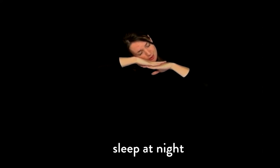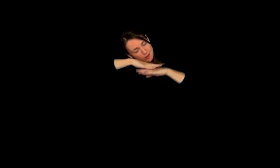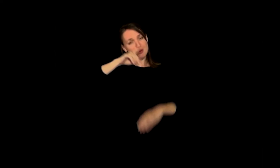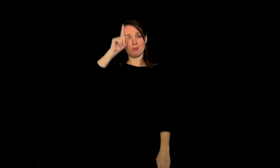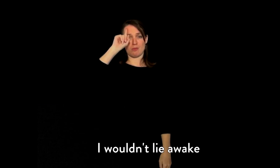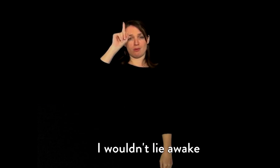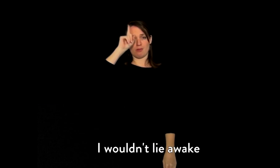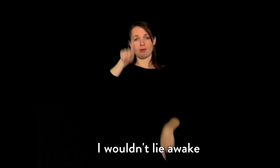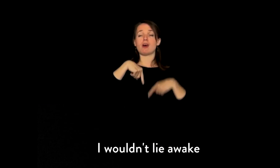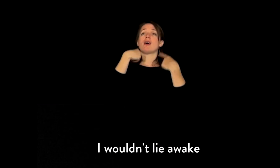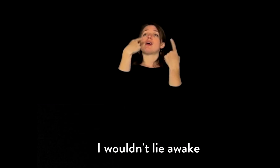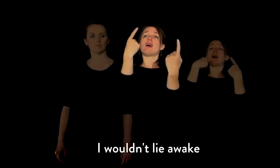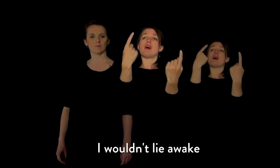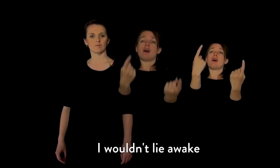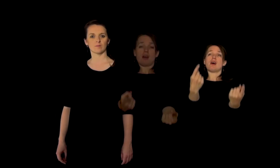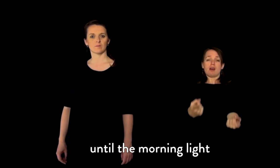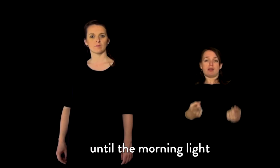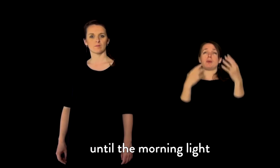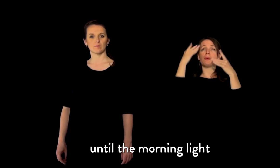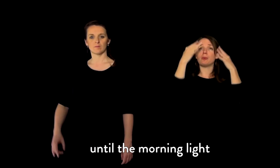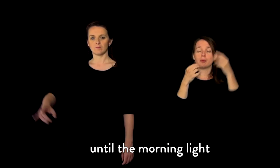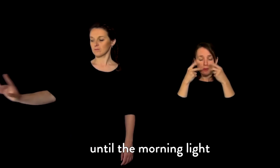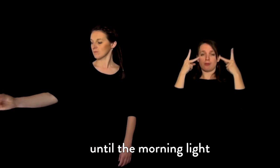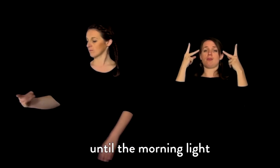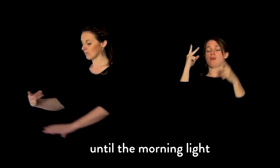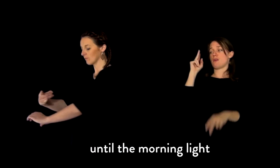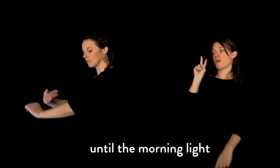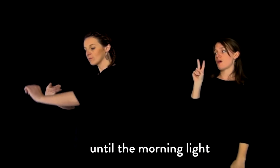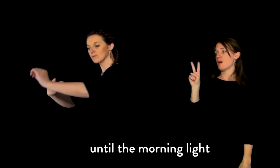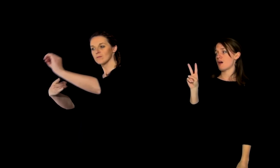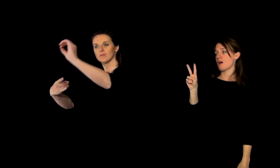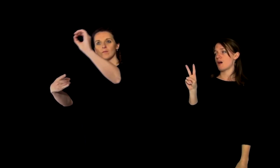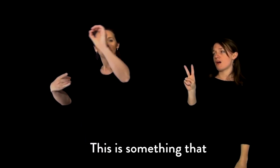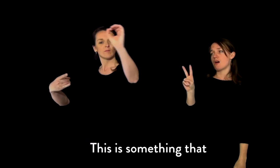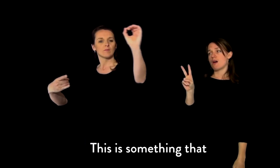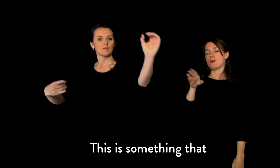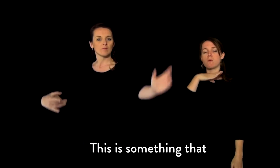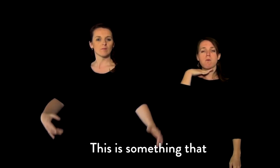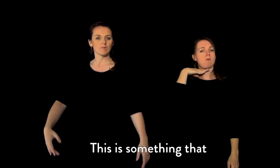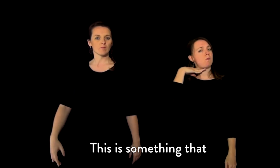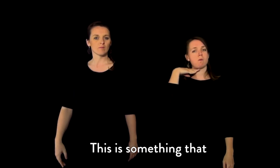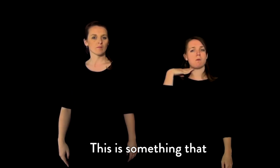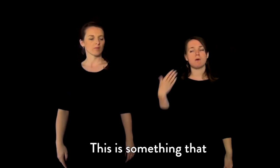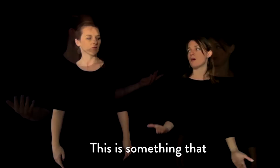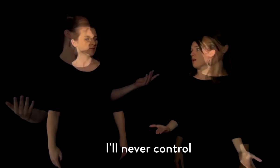night. I wouldn't lie awake until the morning light. This is something that I